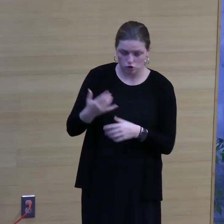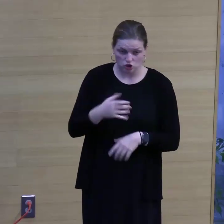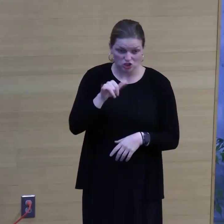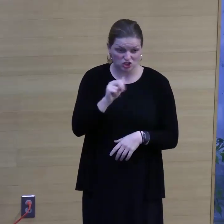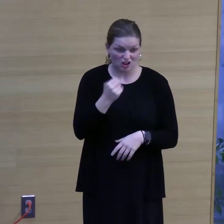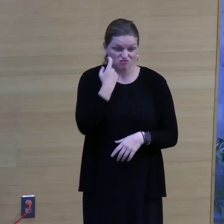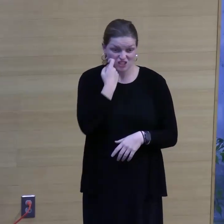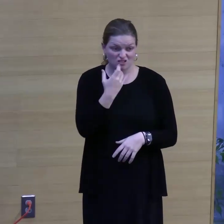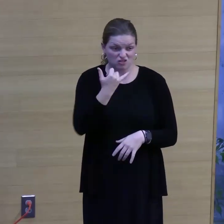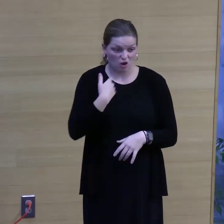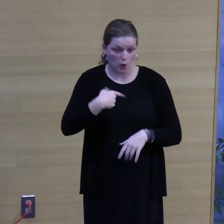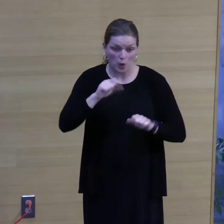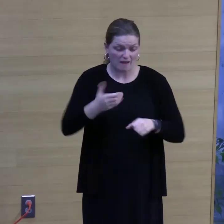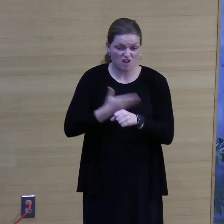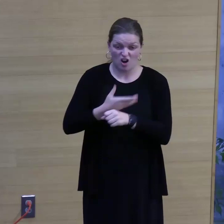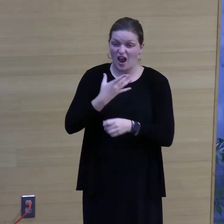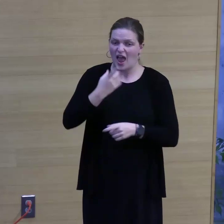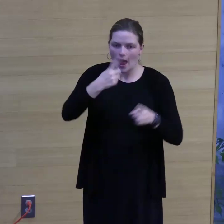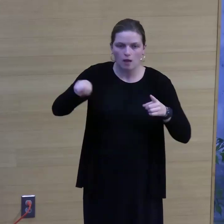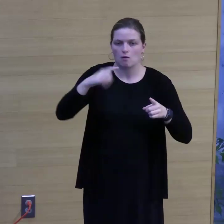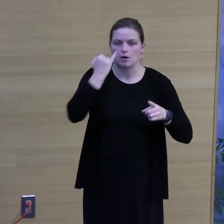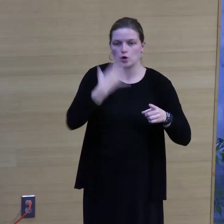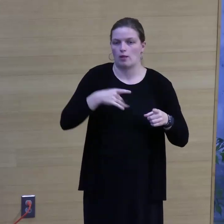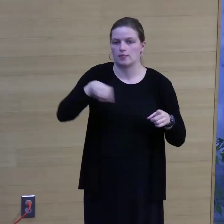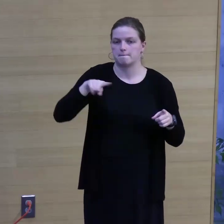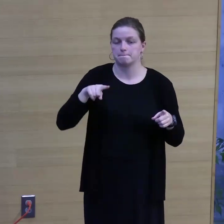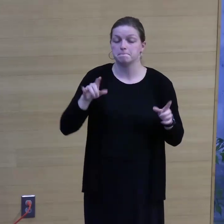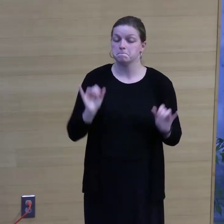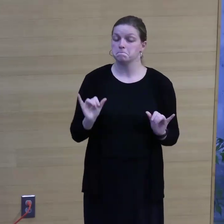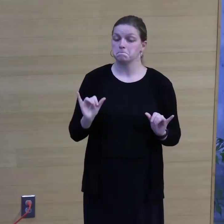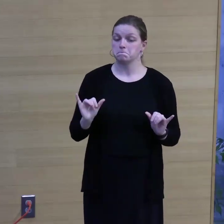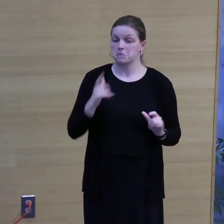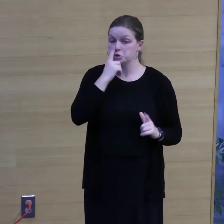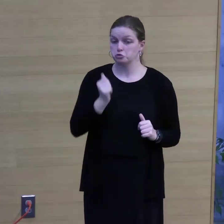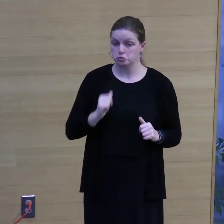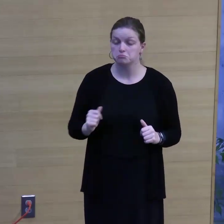called to tell us that we can fire anybody we don't like. And he was like, huh, okay, that's interesting.